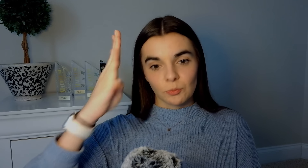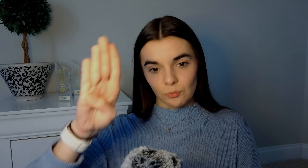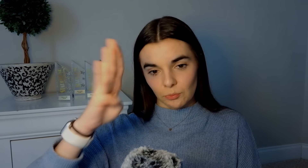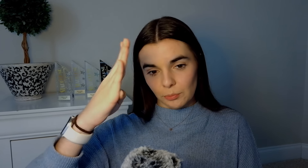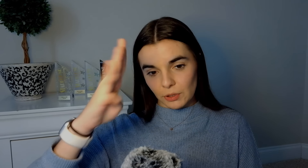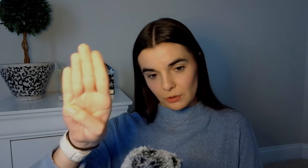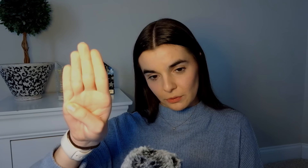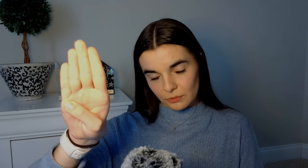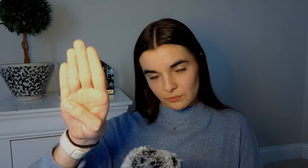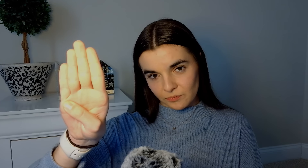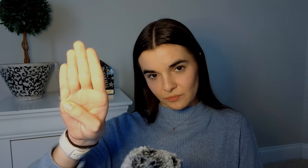Blue.